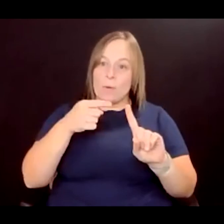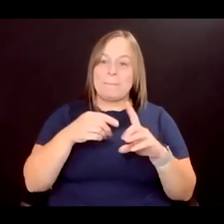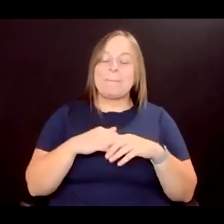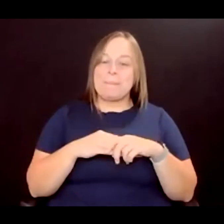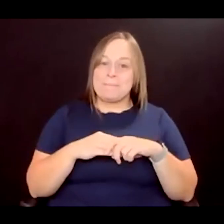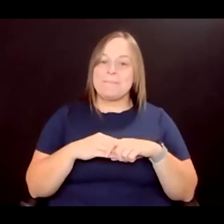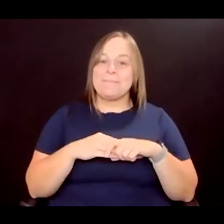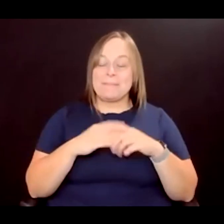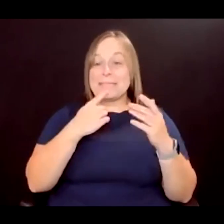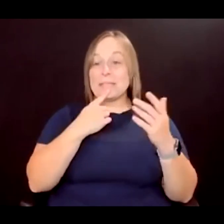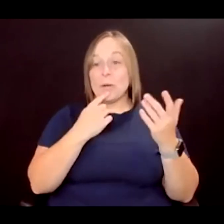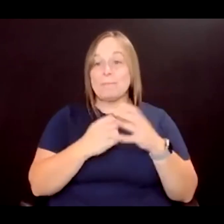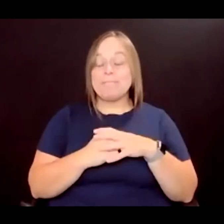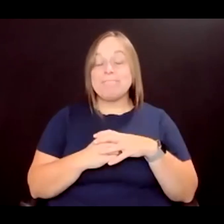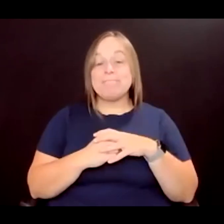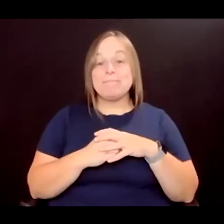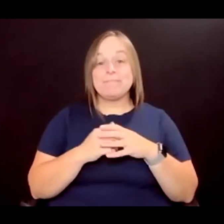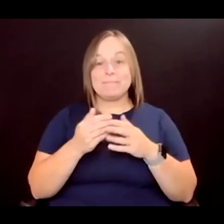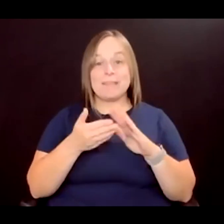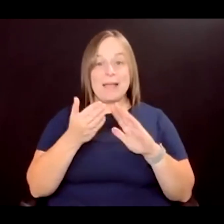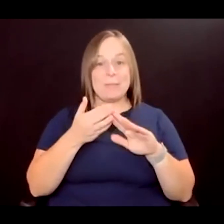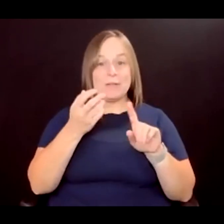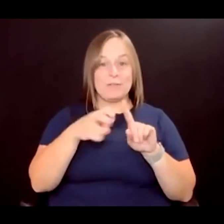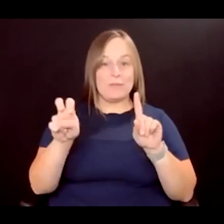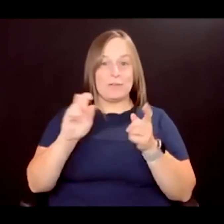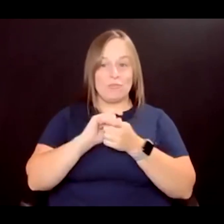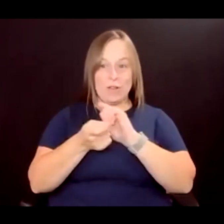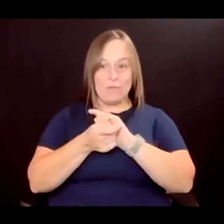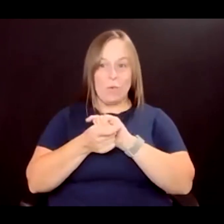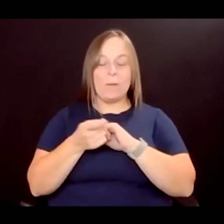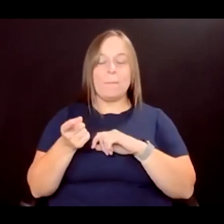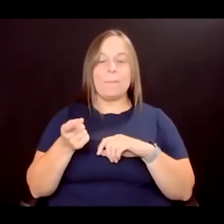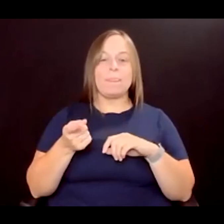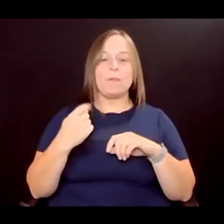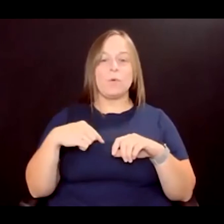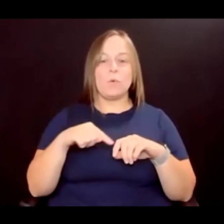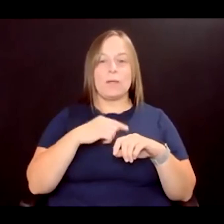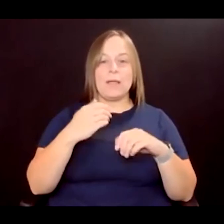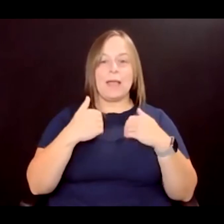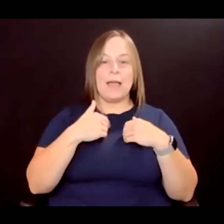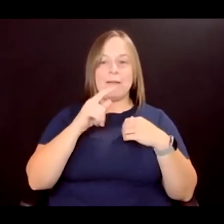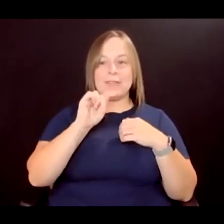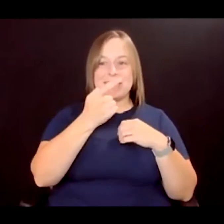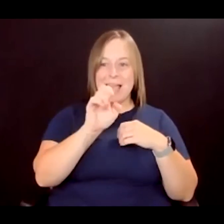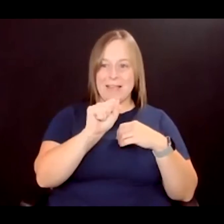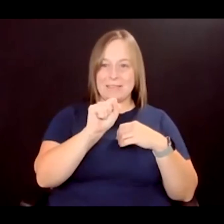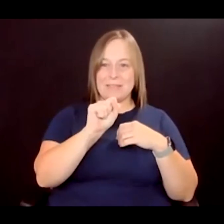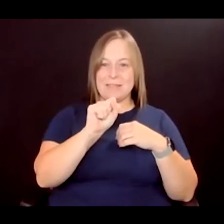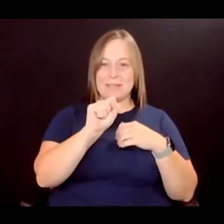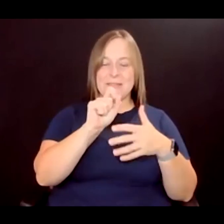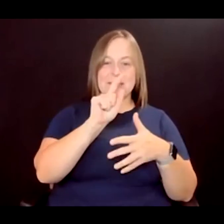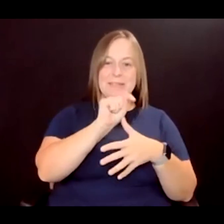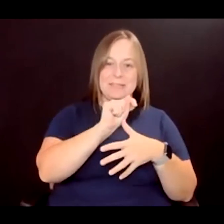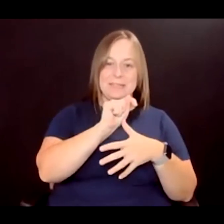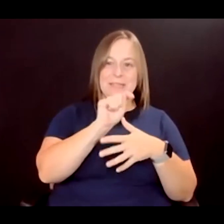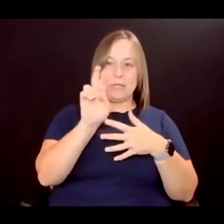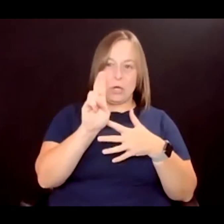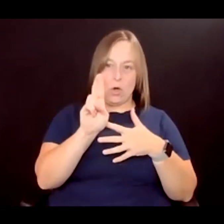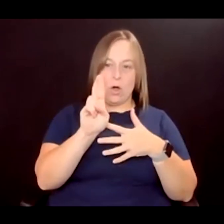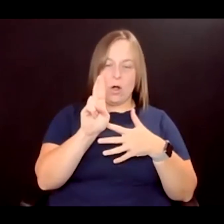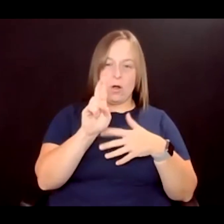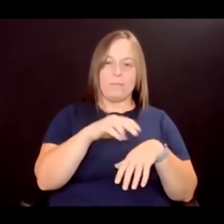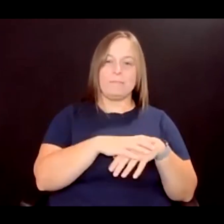the day, a live human being, a department whose exclusive job it is to connect you with another human being and not just give you a phone